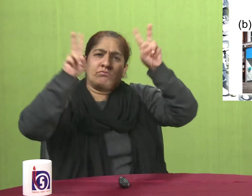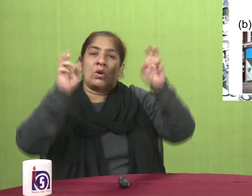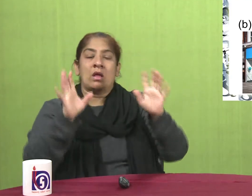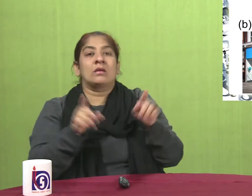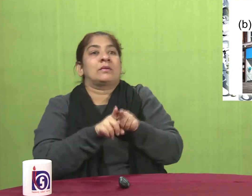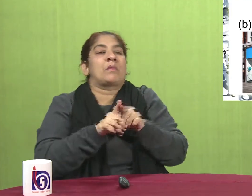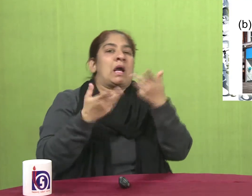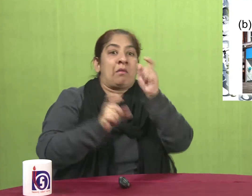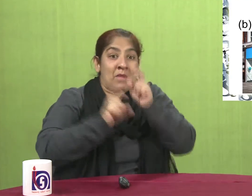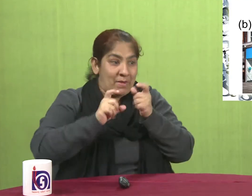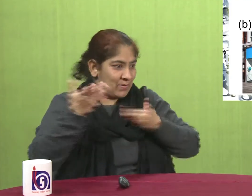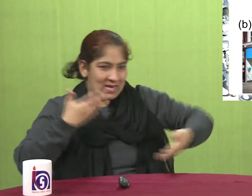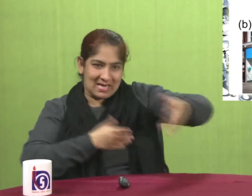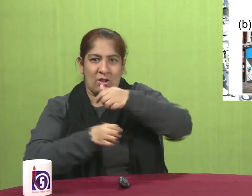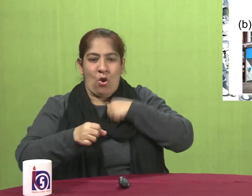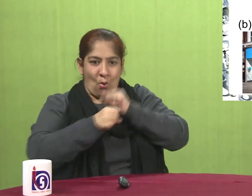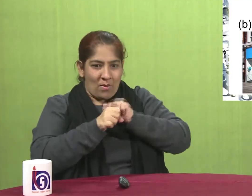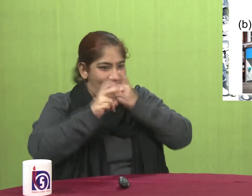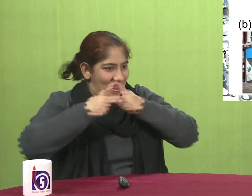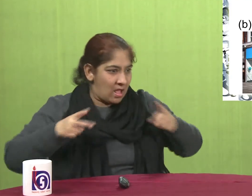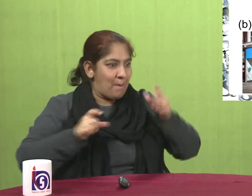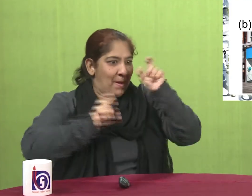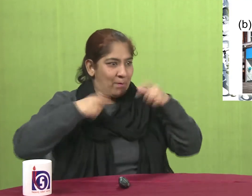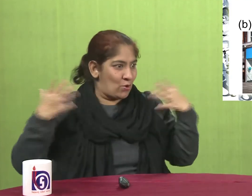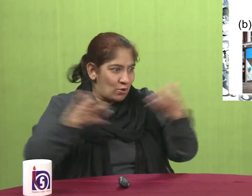banks. The cooperative banks